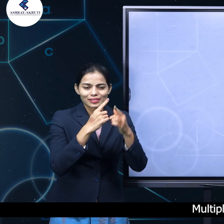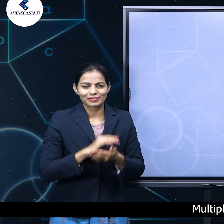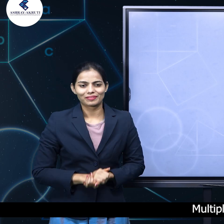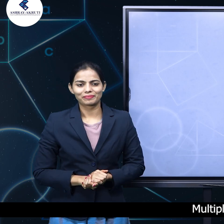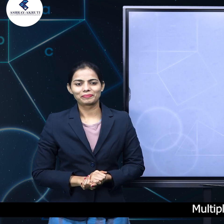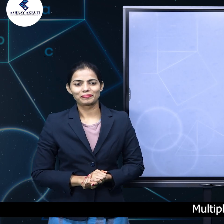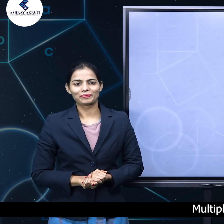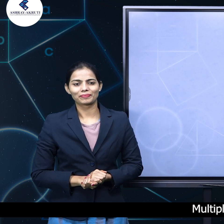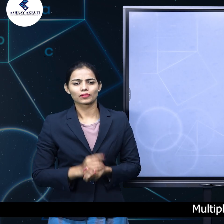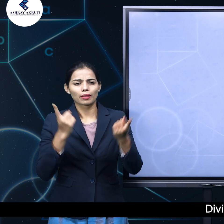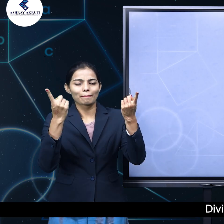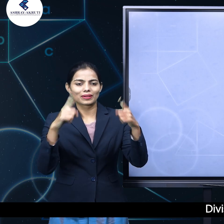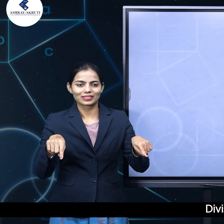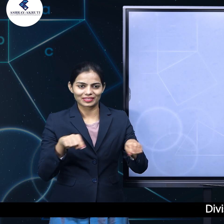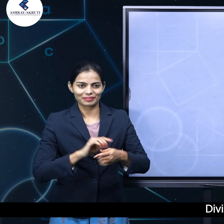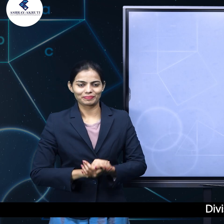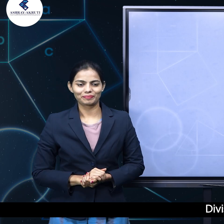multiplication, division.